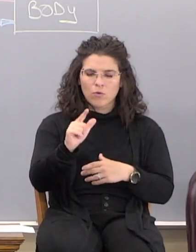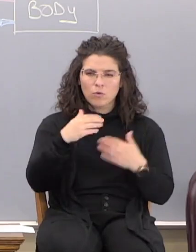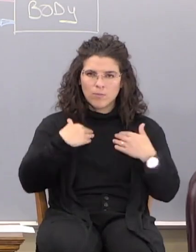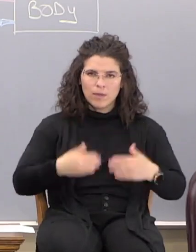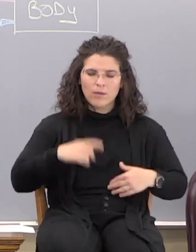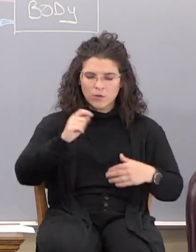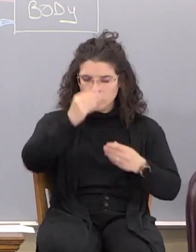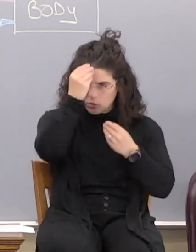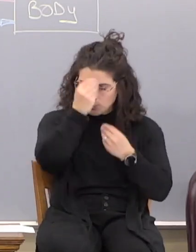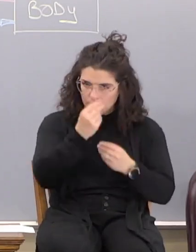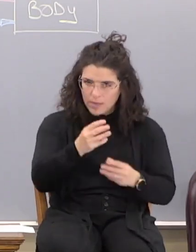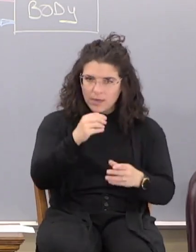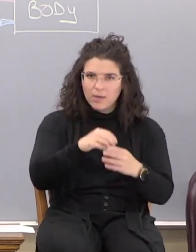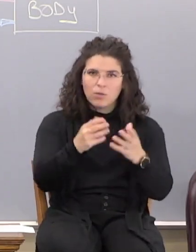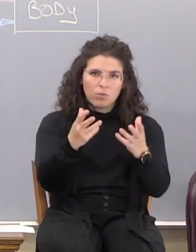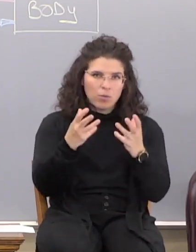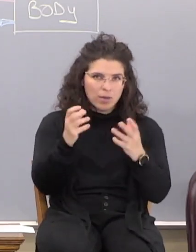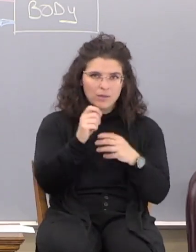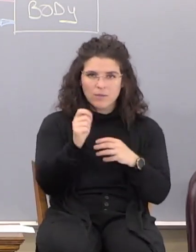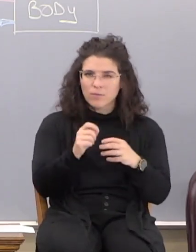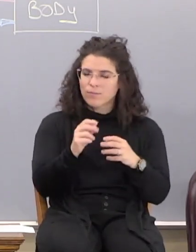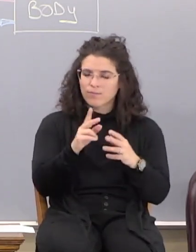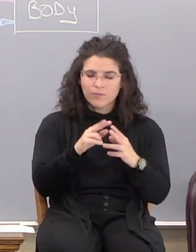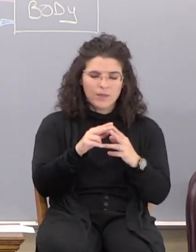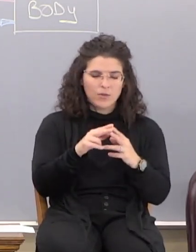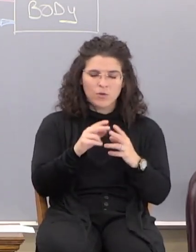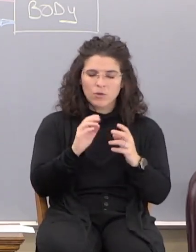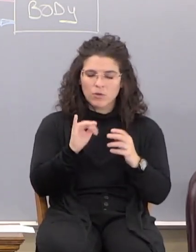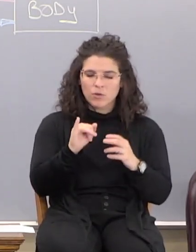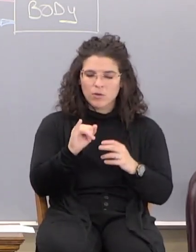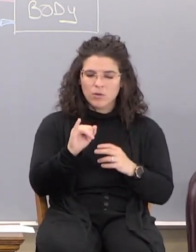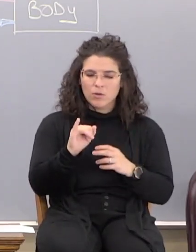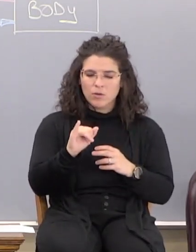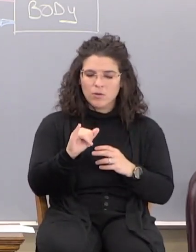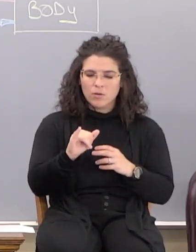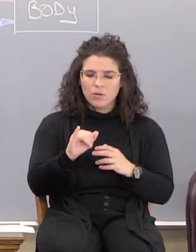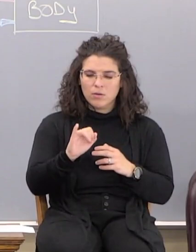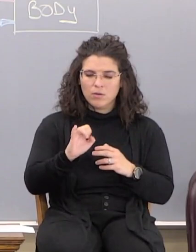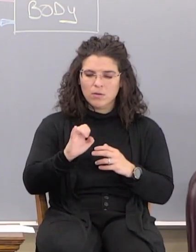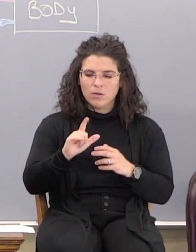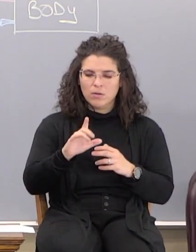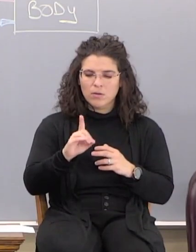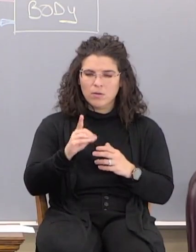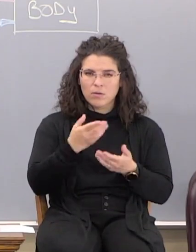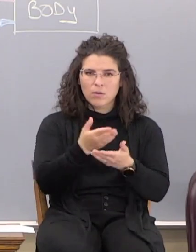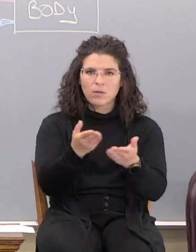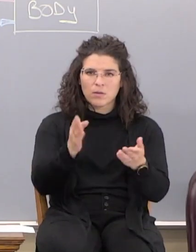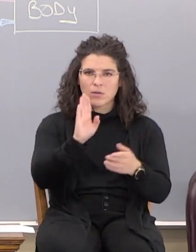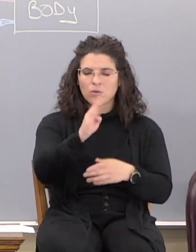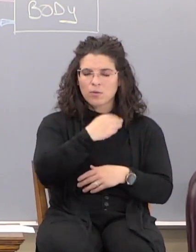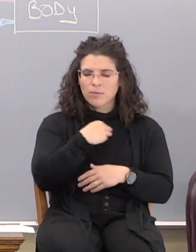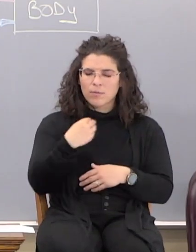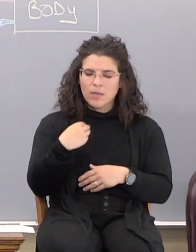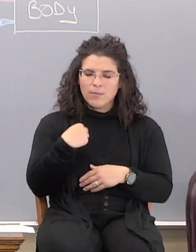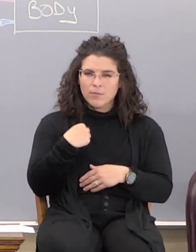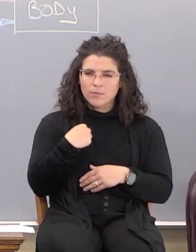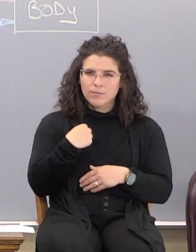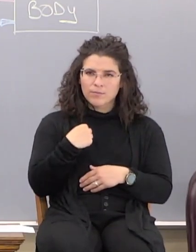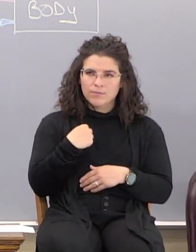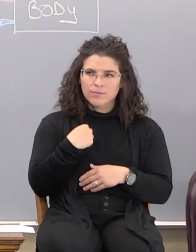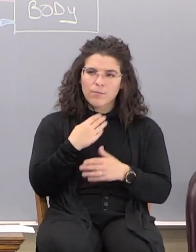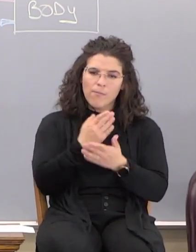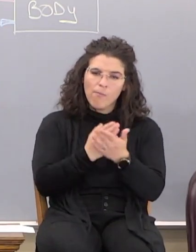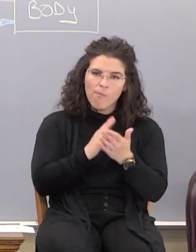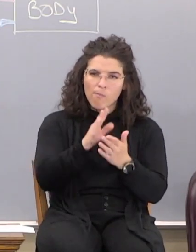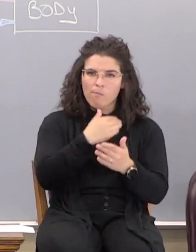it in the lust thereof. Neither yield ye your members, parts of